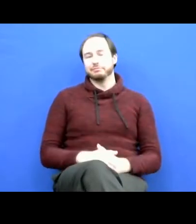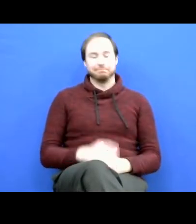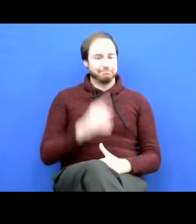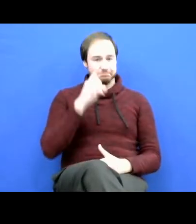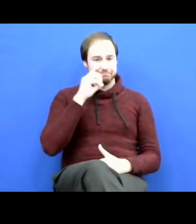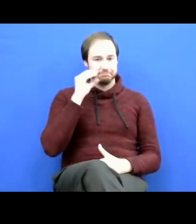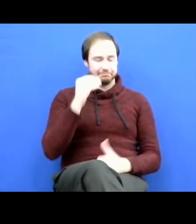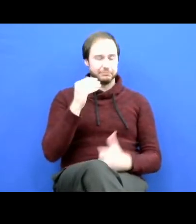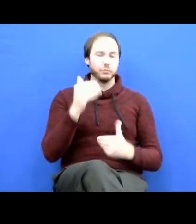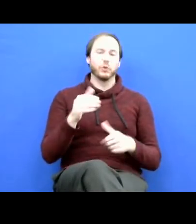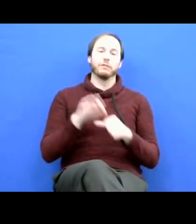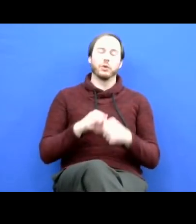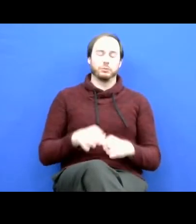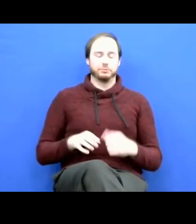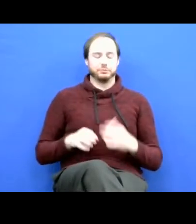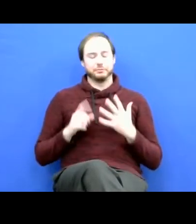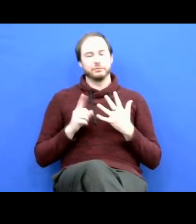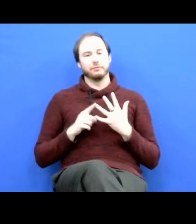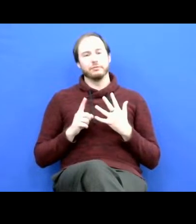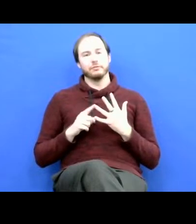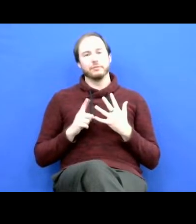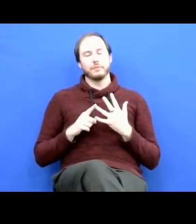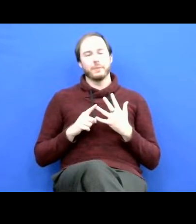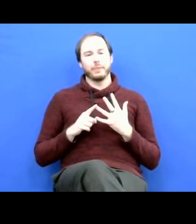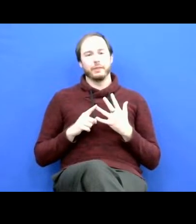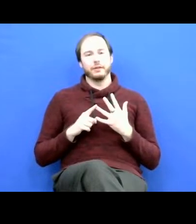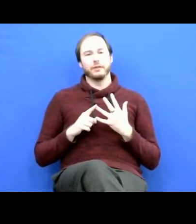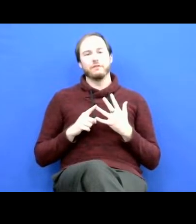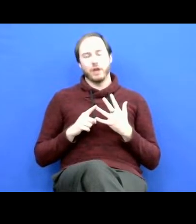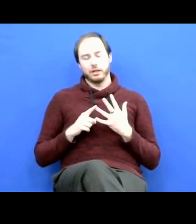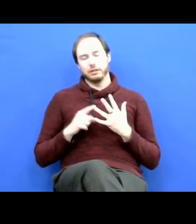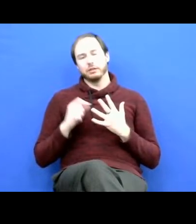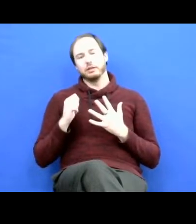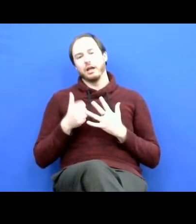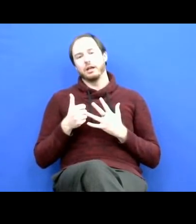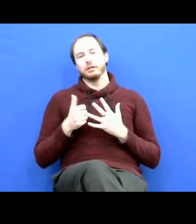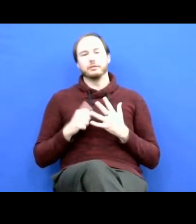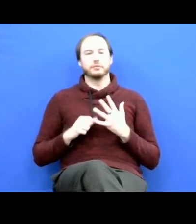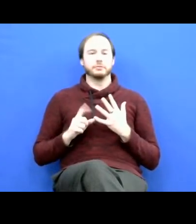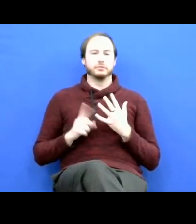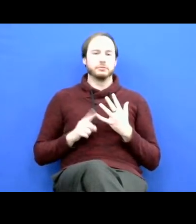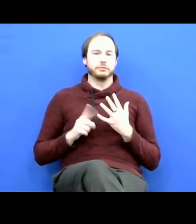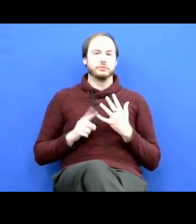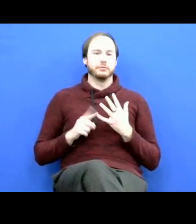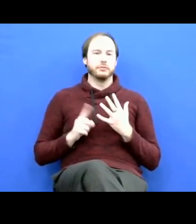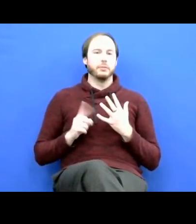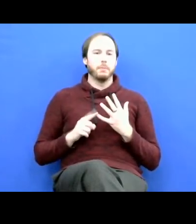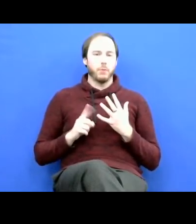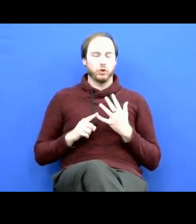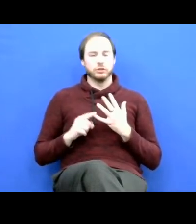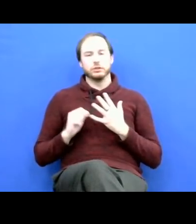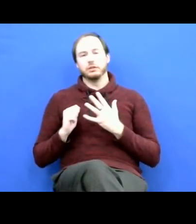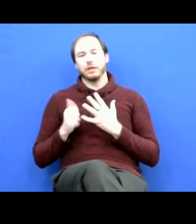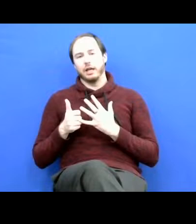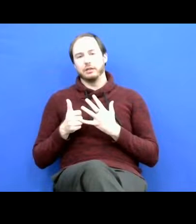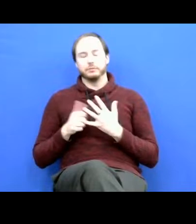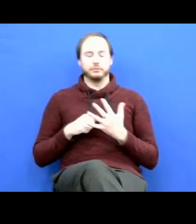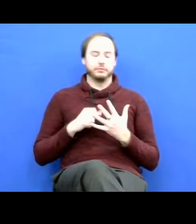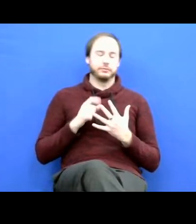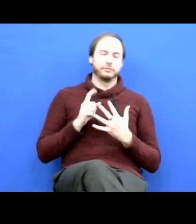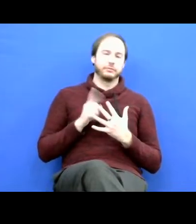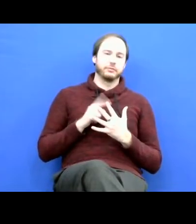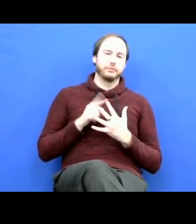Hearing and seeing none, please call the roll. Councilmember Safranik, Aye. Councilmember Bolsner,